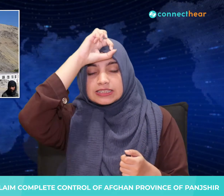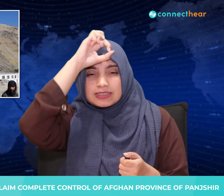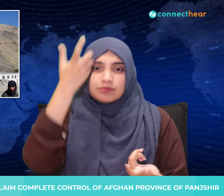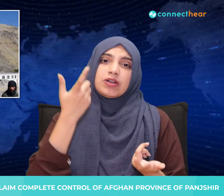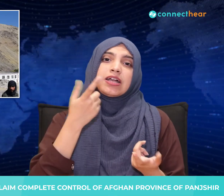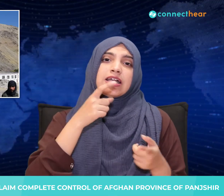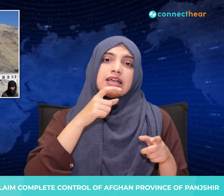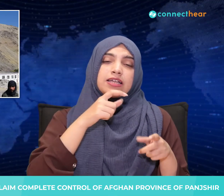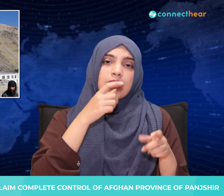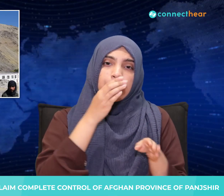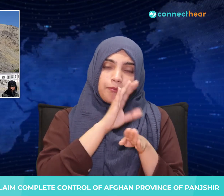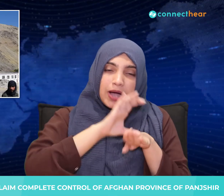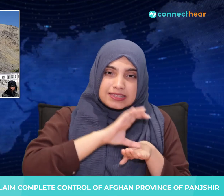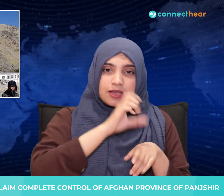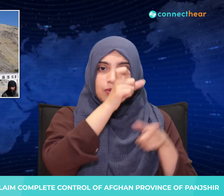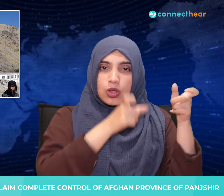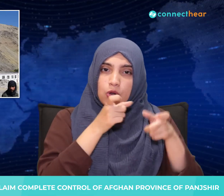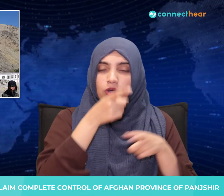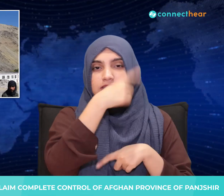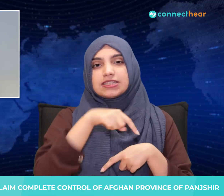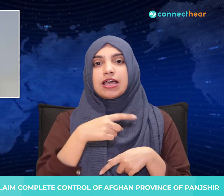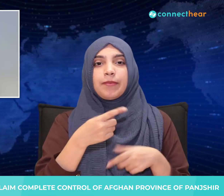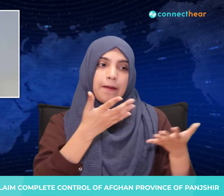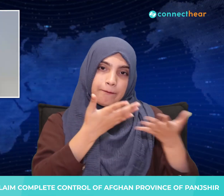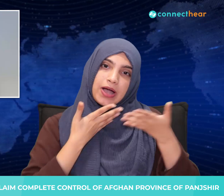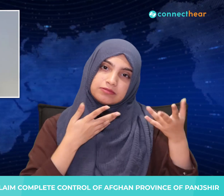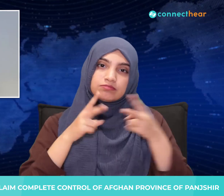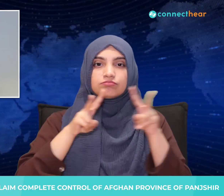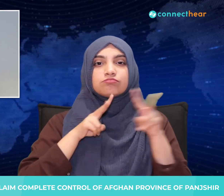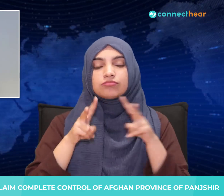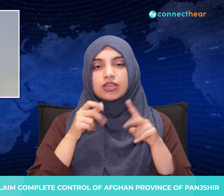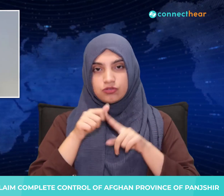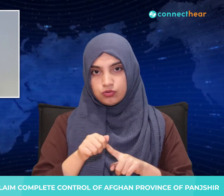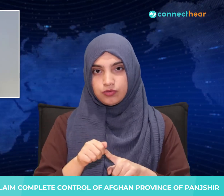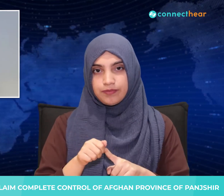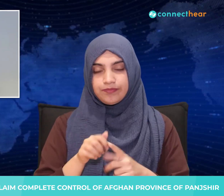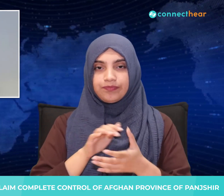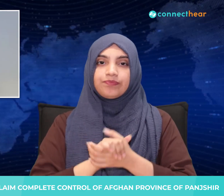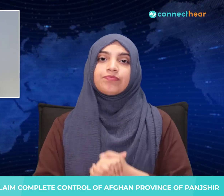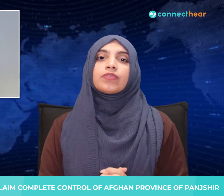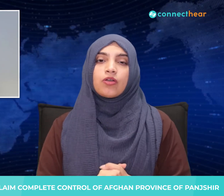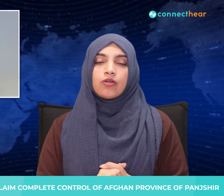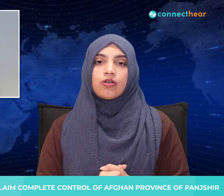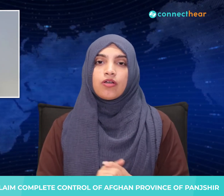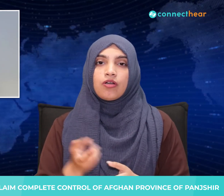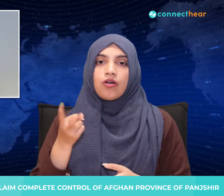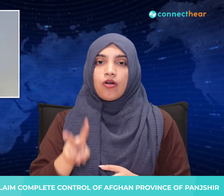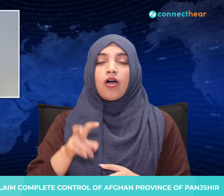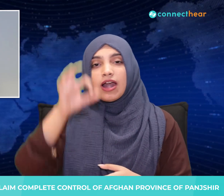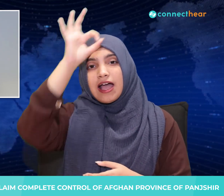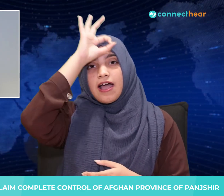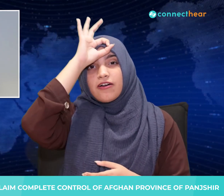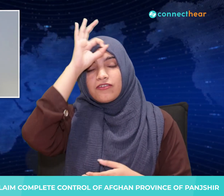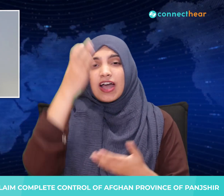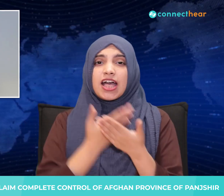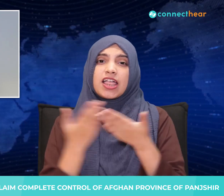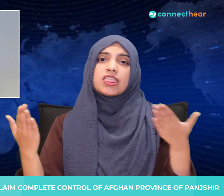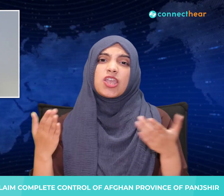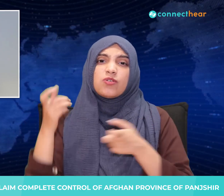then be held, he said. Earlier, Afghan media outlets